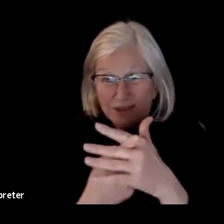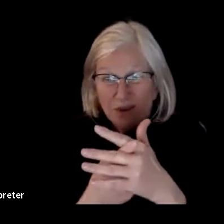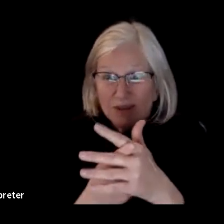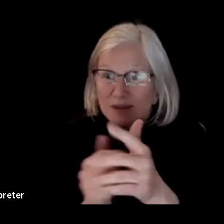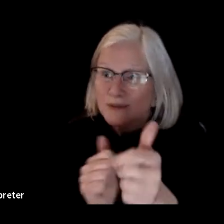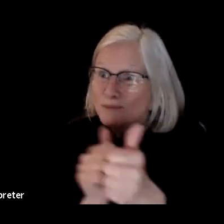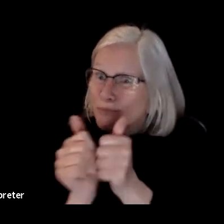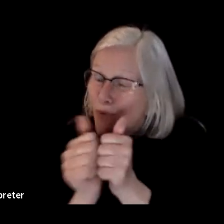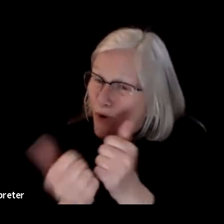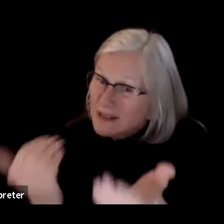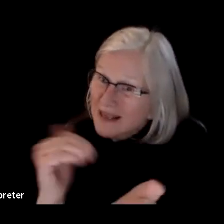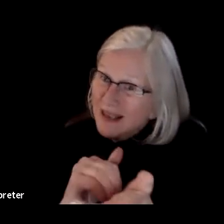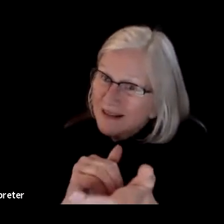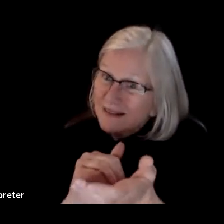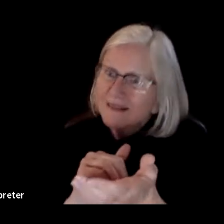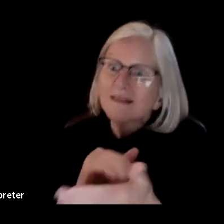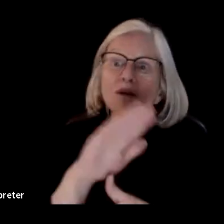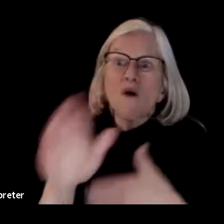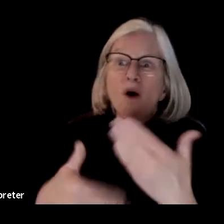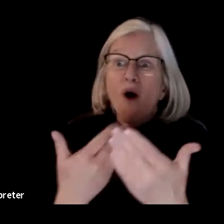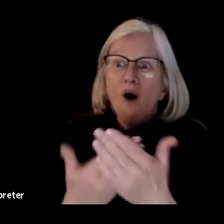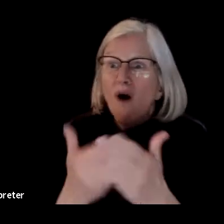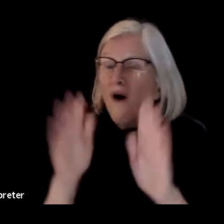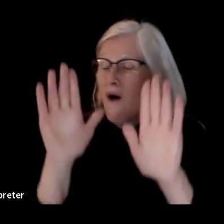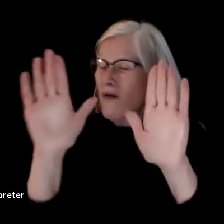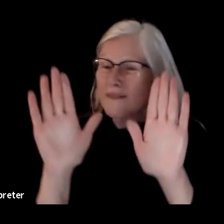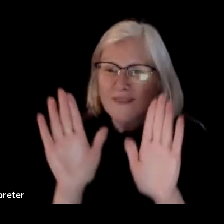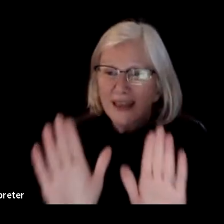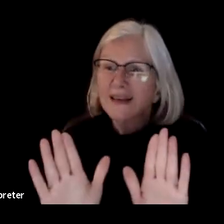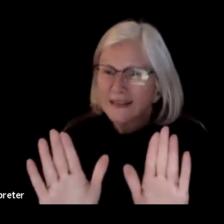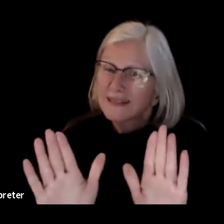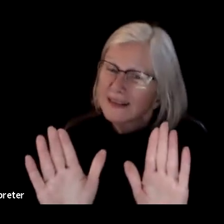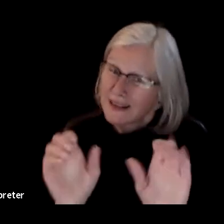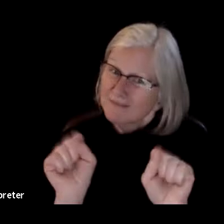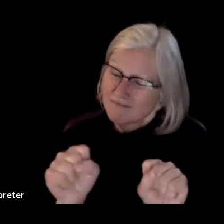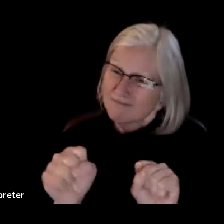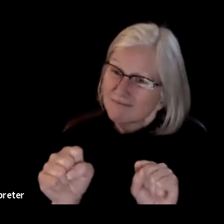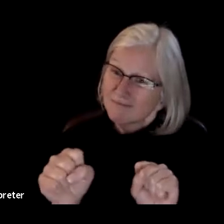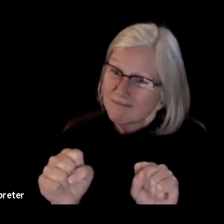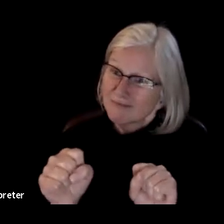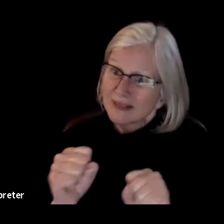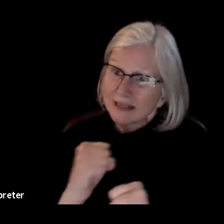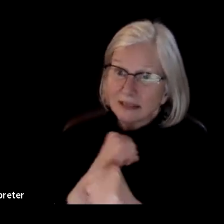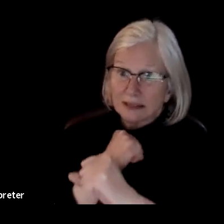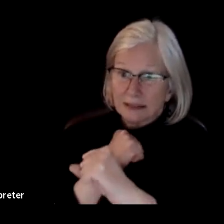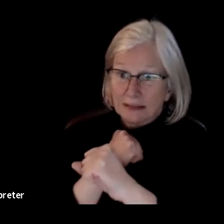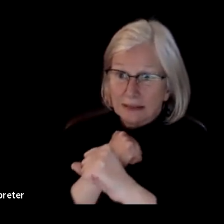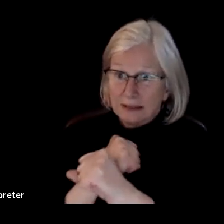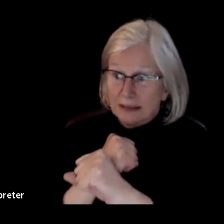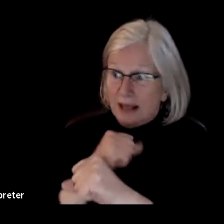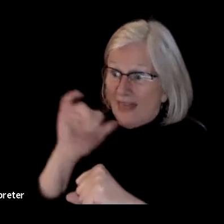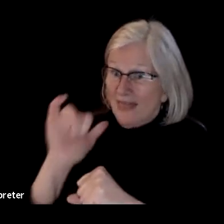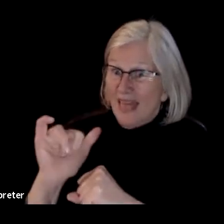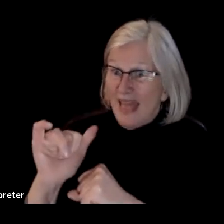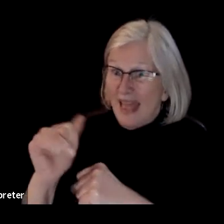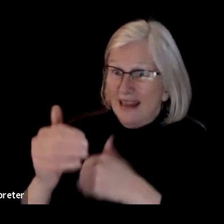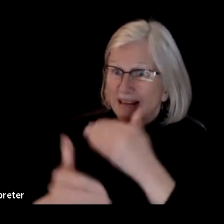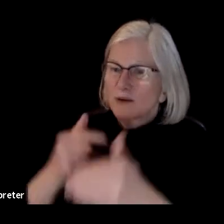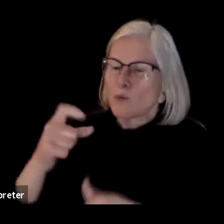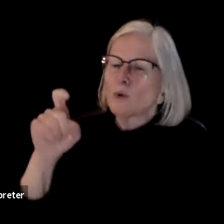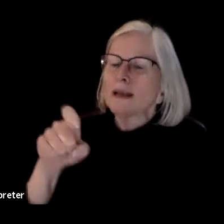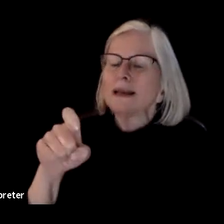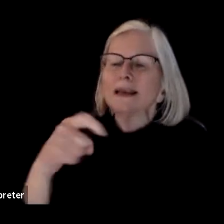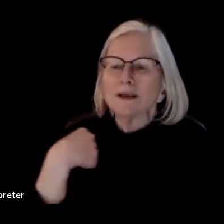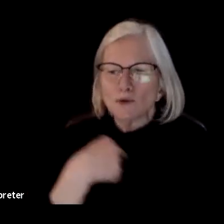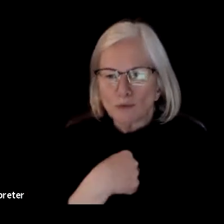all fantastic news. To protect this progress, we need to use all the tools at our